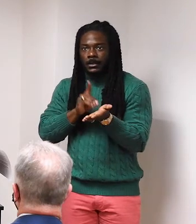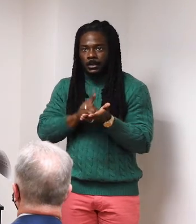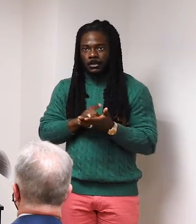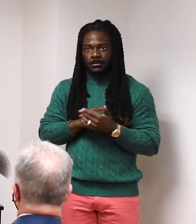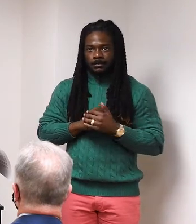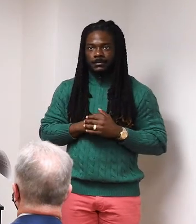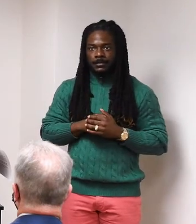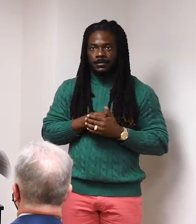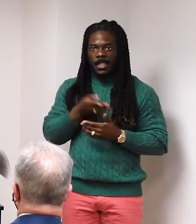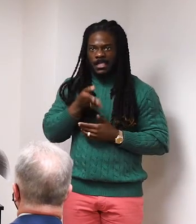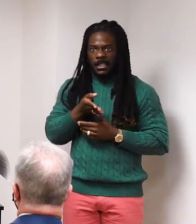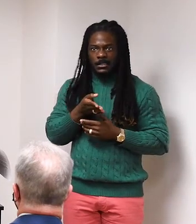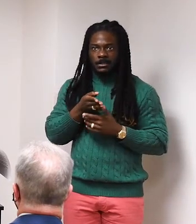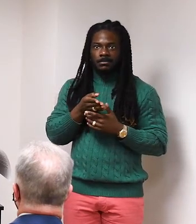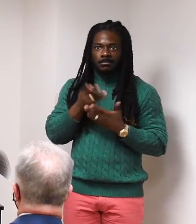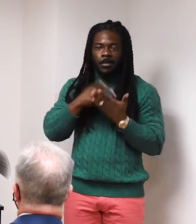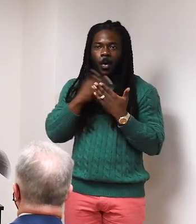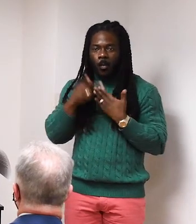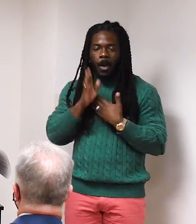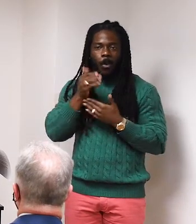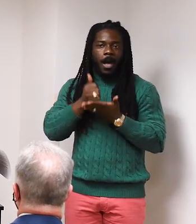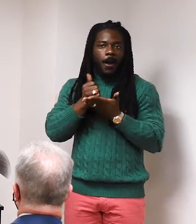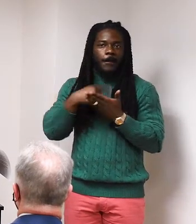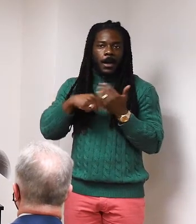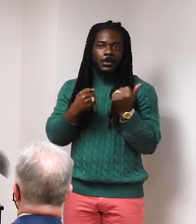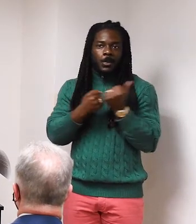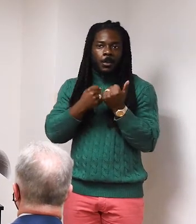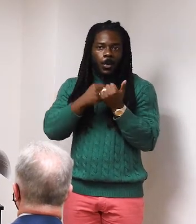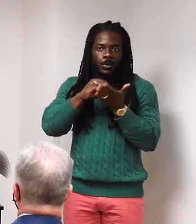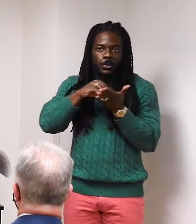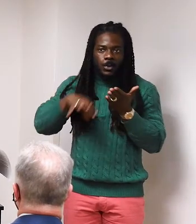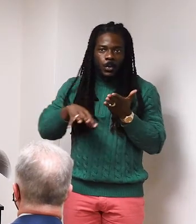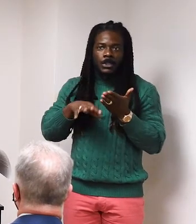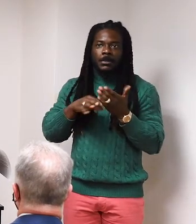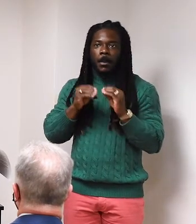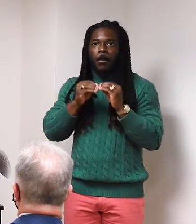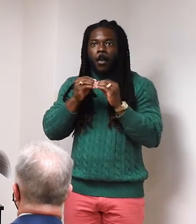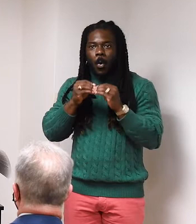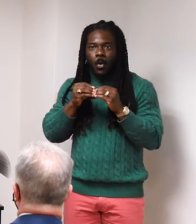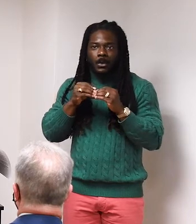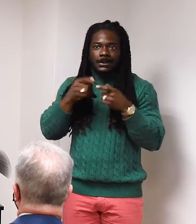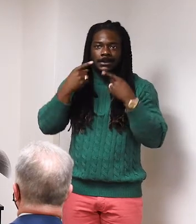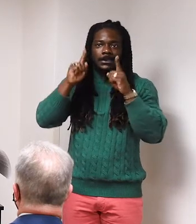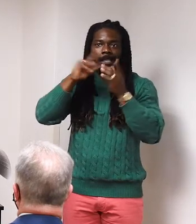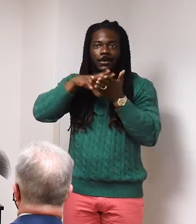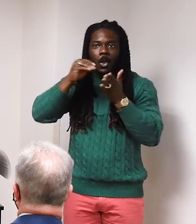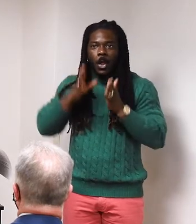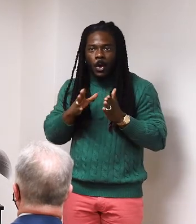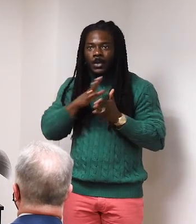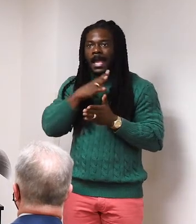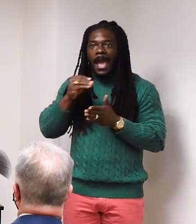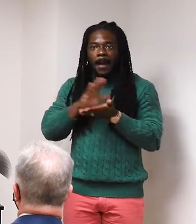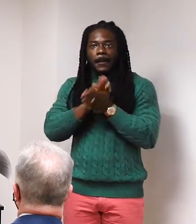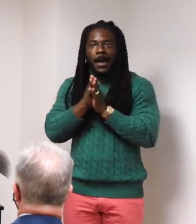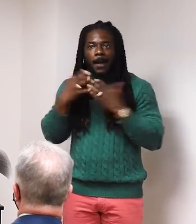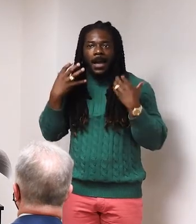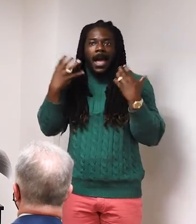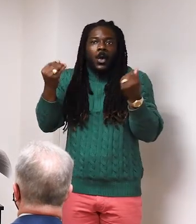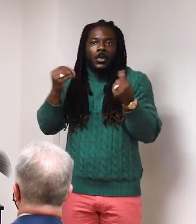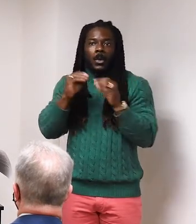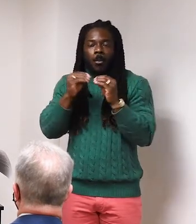MDH funding helps us support students to be more successful learners and to become healthier adults.